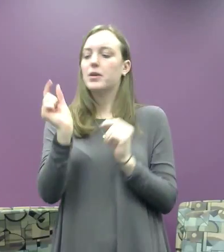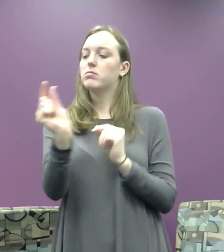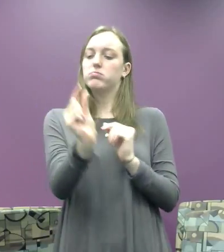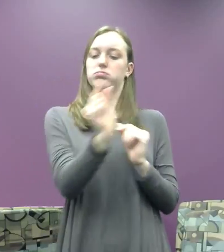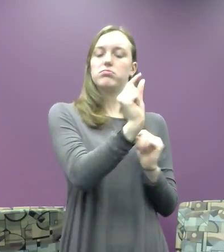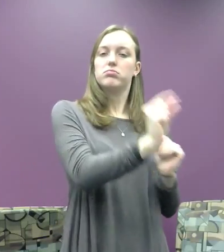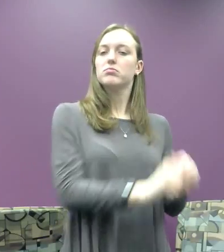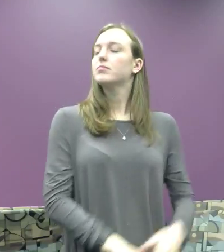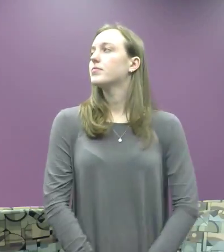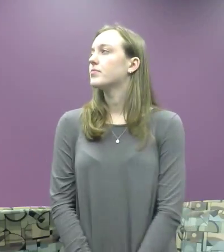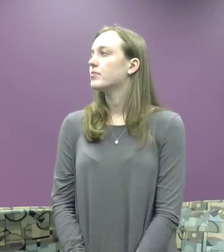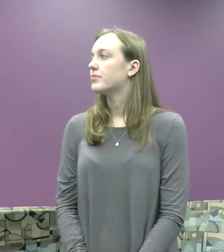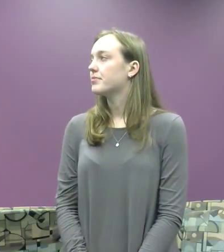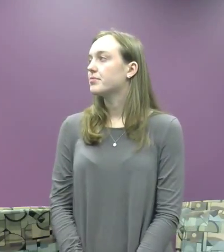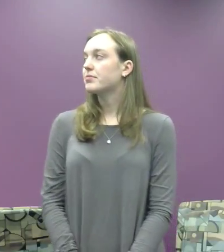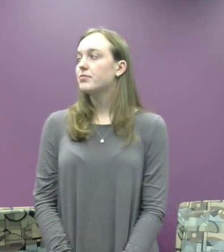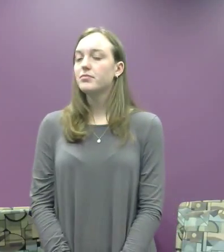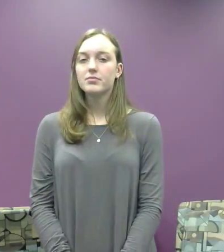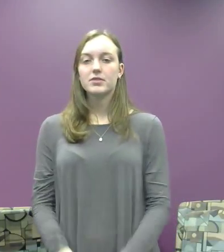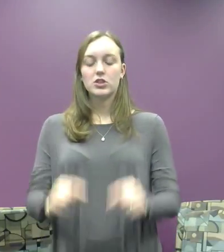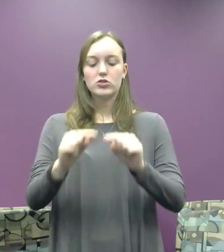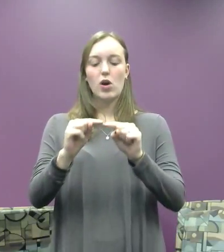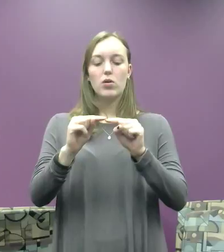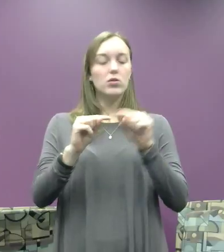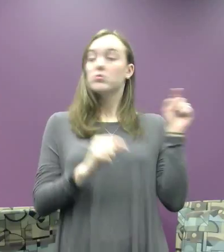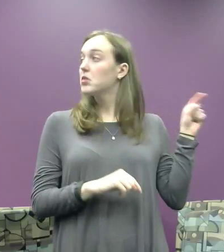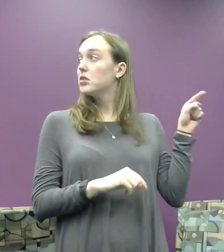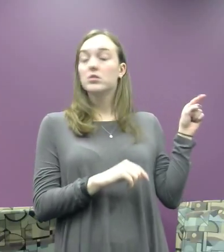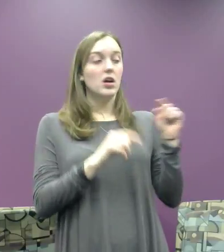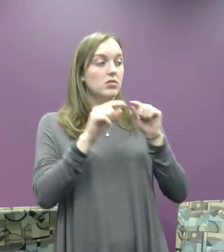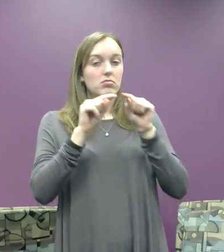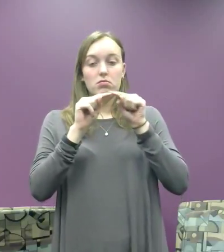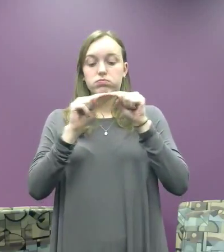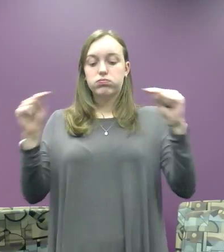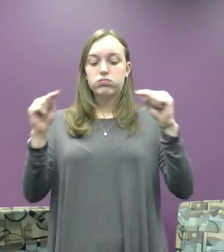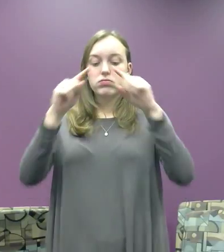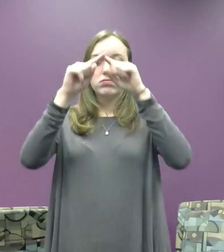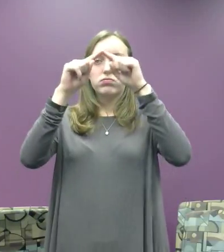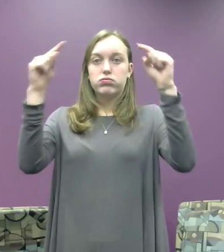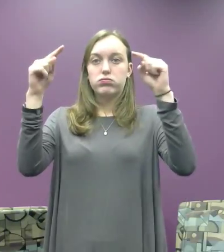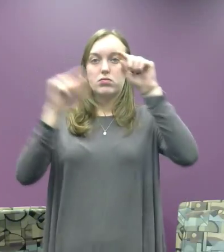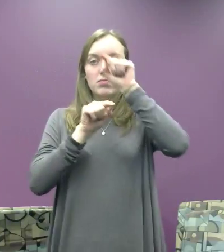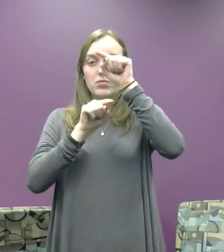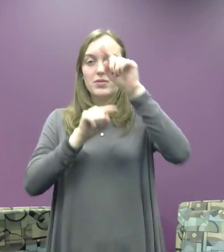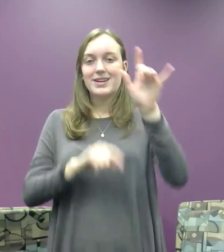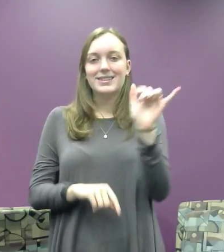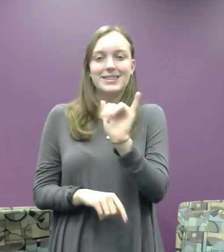So, this side and that side in a rectangle are exactly the same size. And if